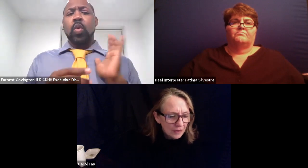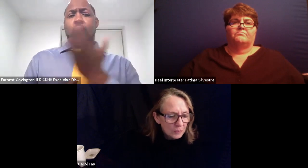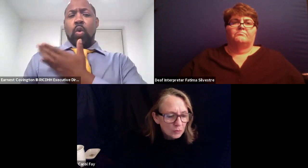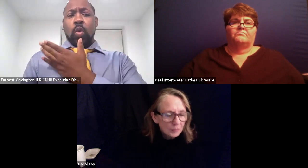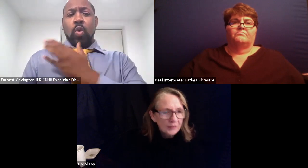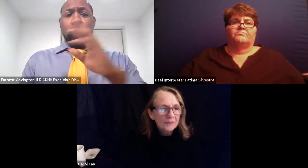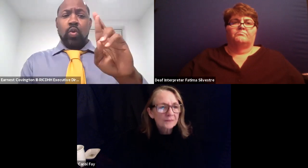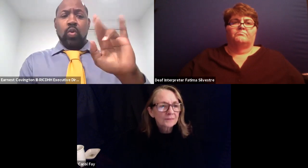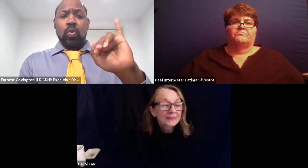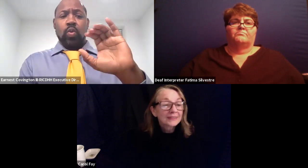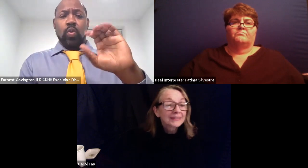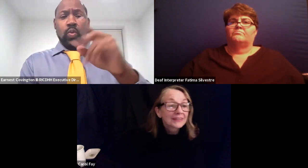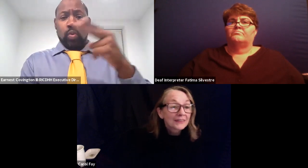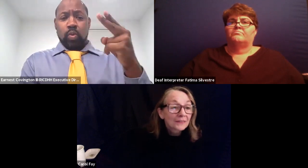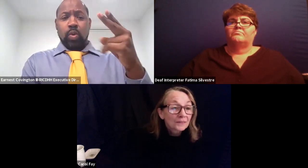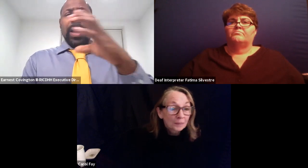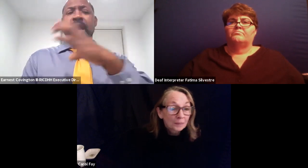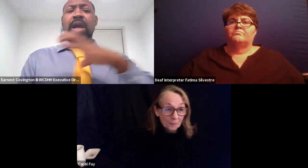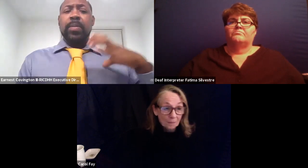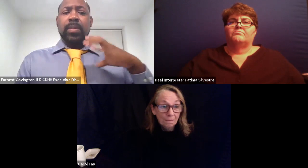Click on the mute button.